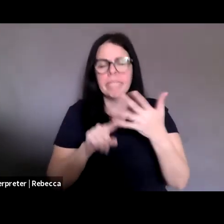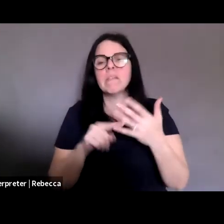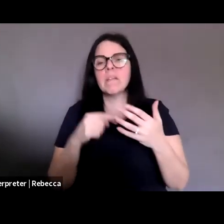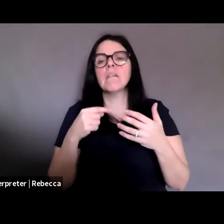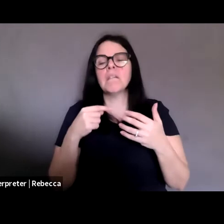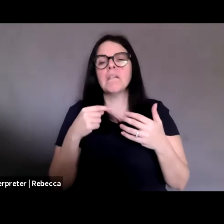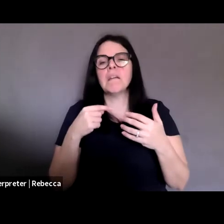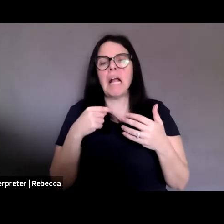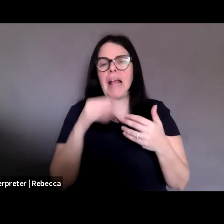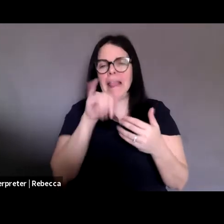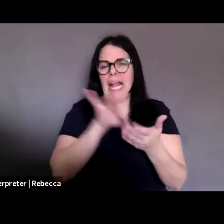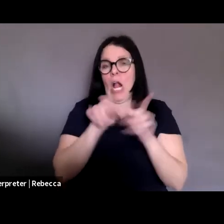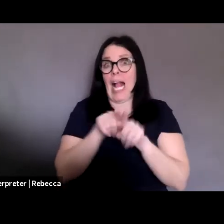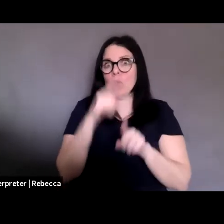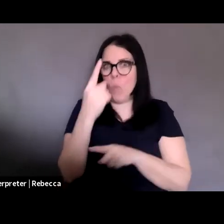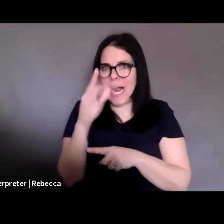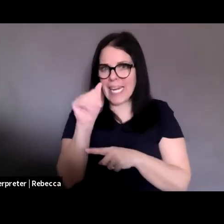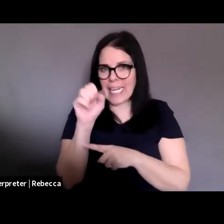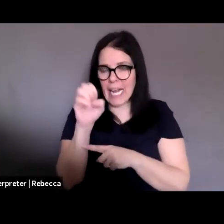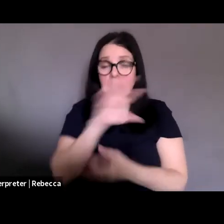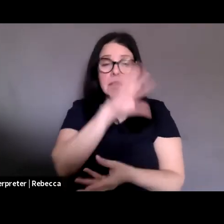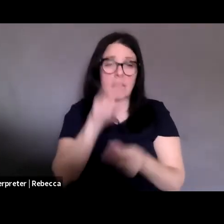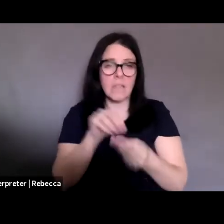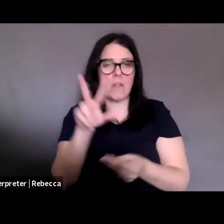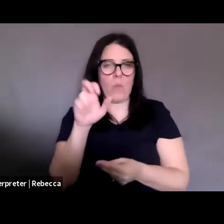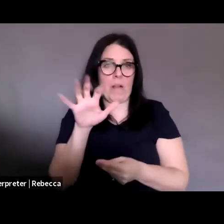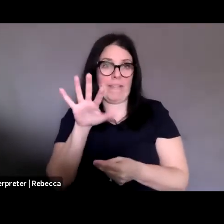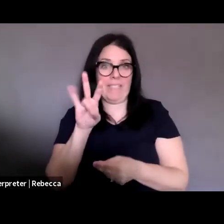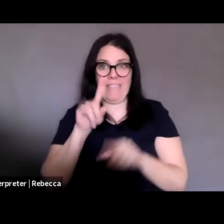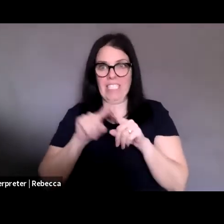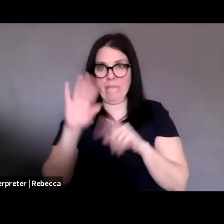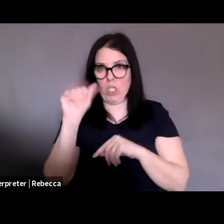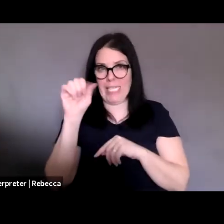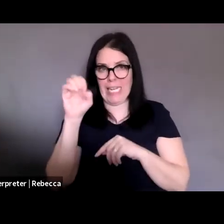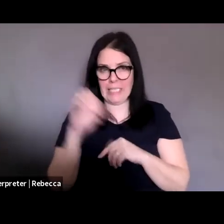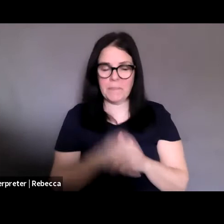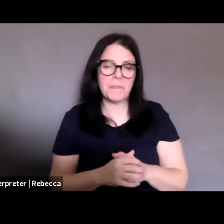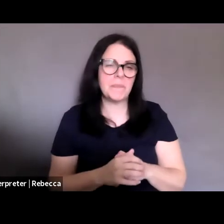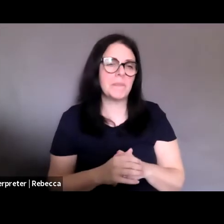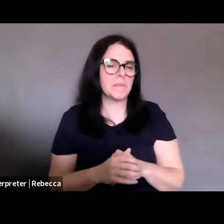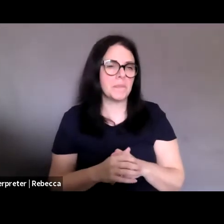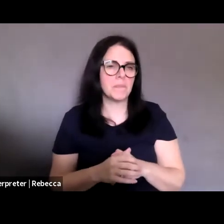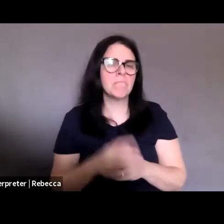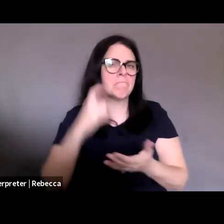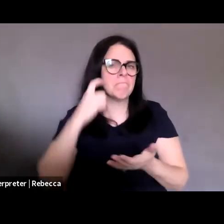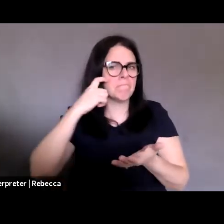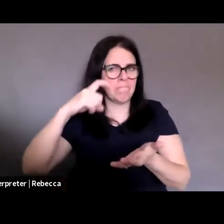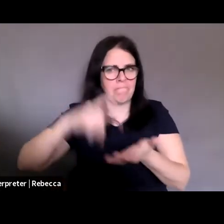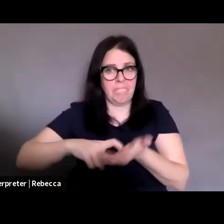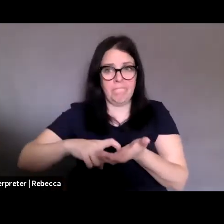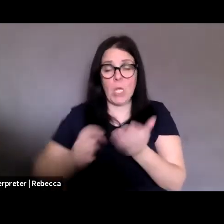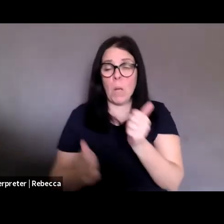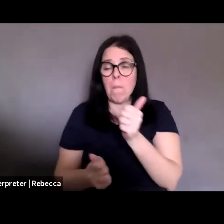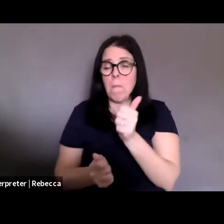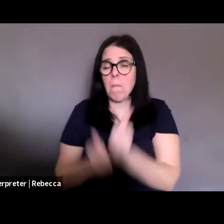357 cases. What we found is that most parent alienation claims